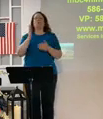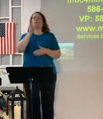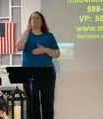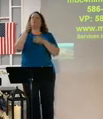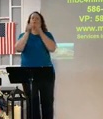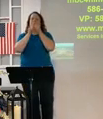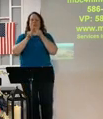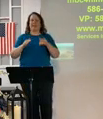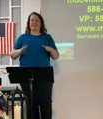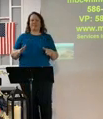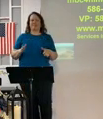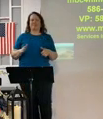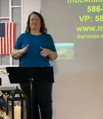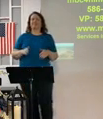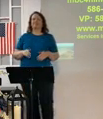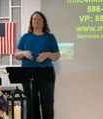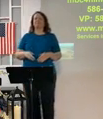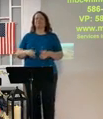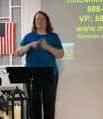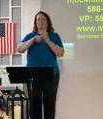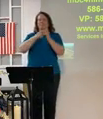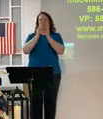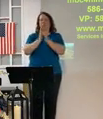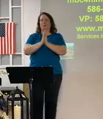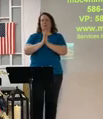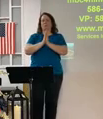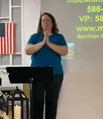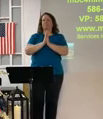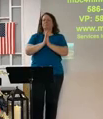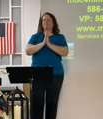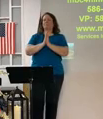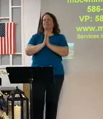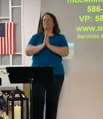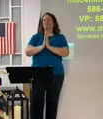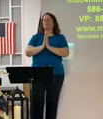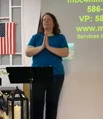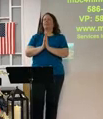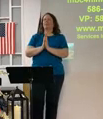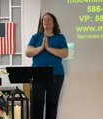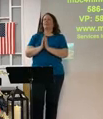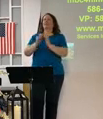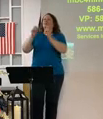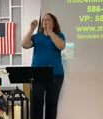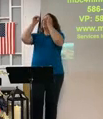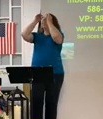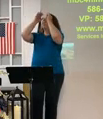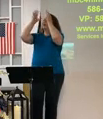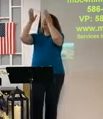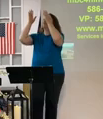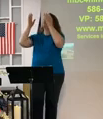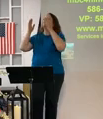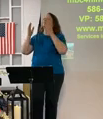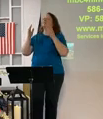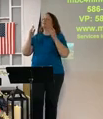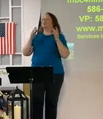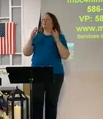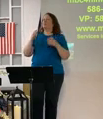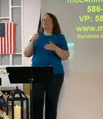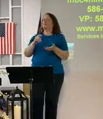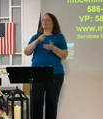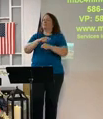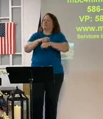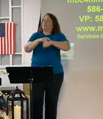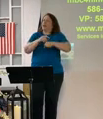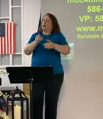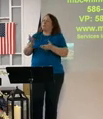So I'm going to open us with a word of prayer. Most gracious Heavenly Father, just want to lift this time to you,